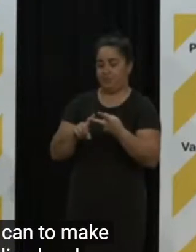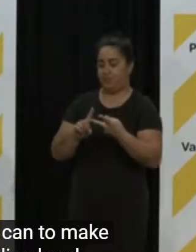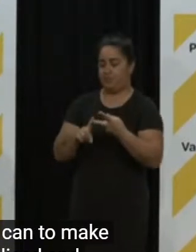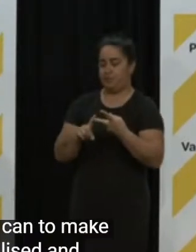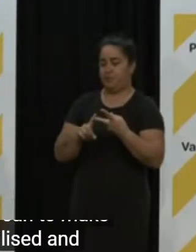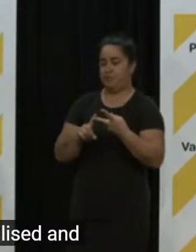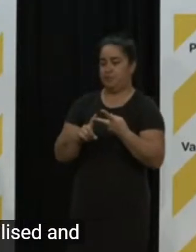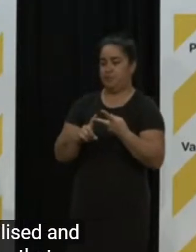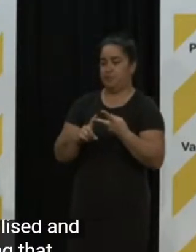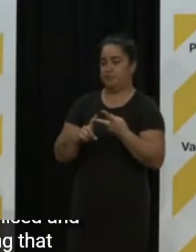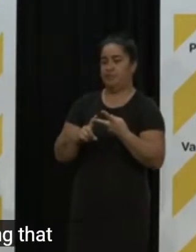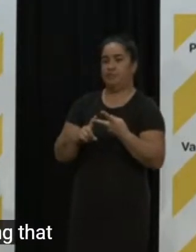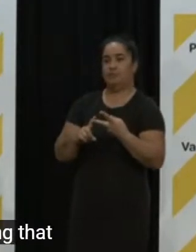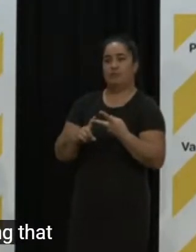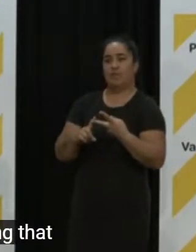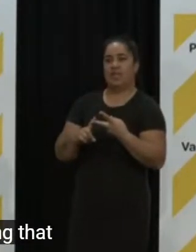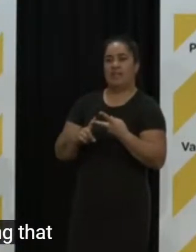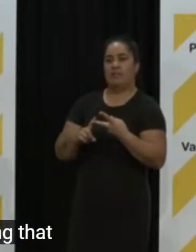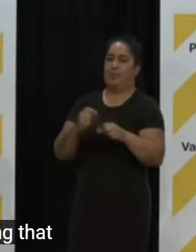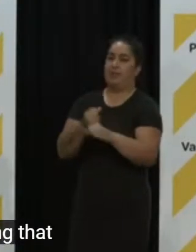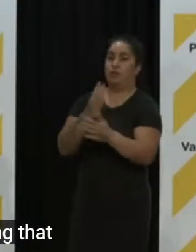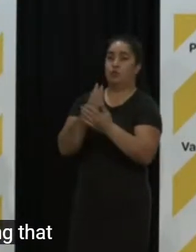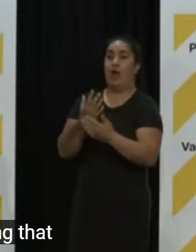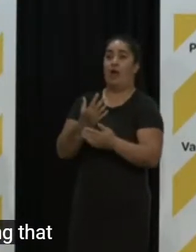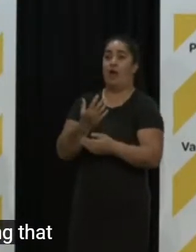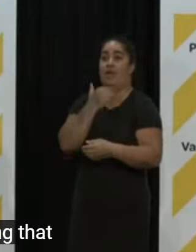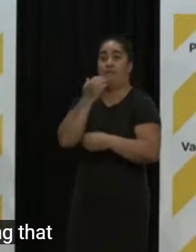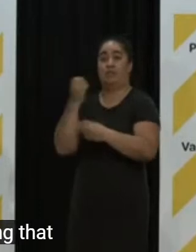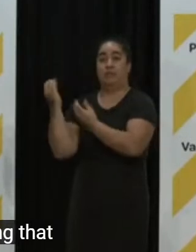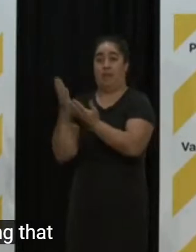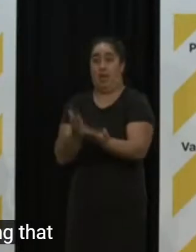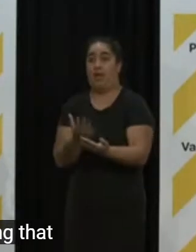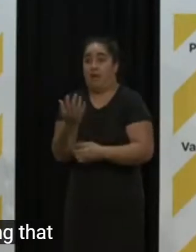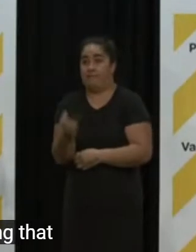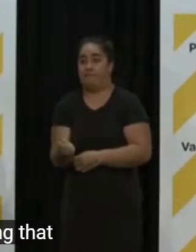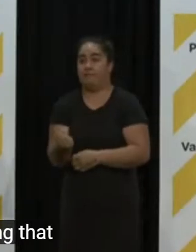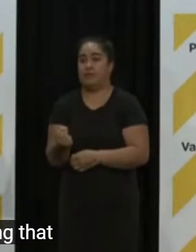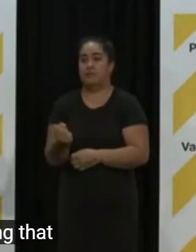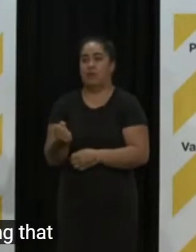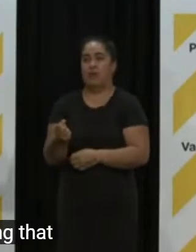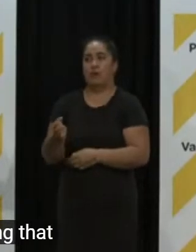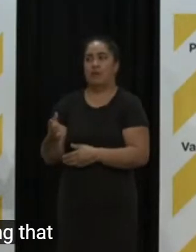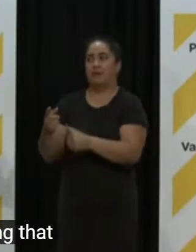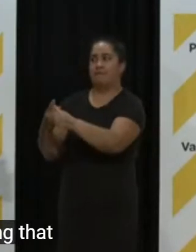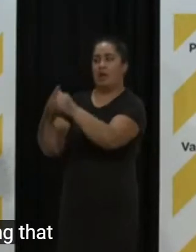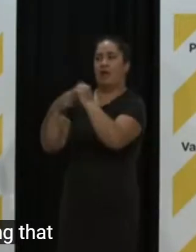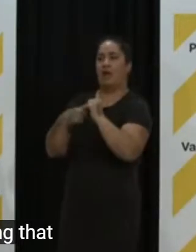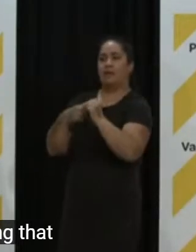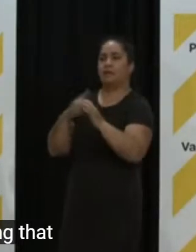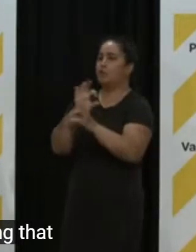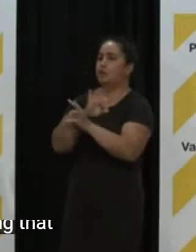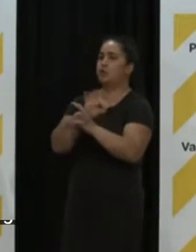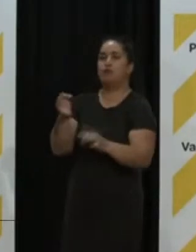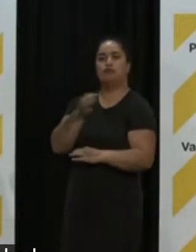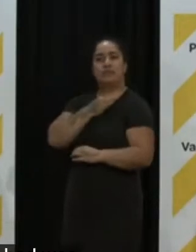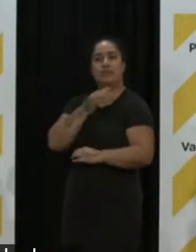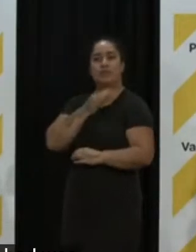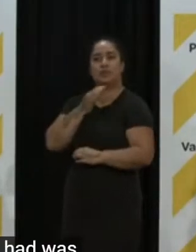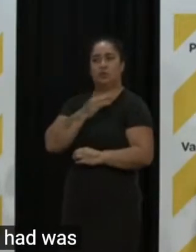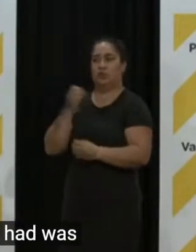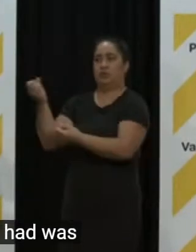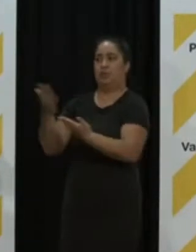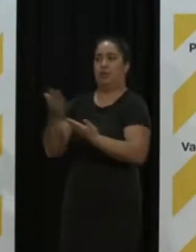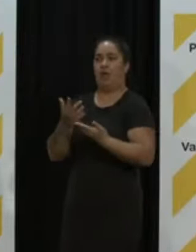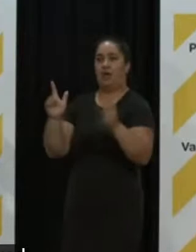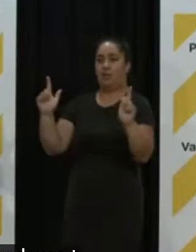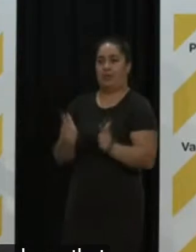we had was security of supply. The advice that we've received is that these changes pose no greater risk to security of supply than what